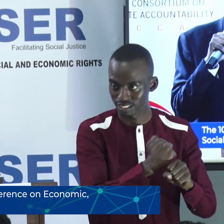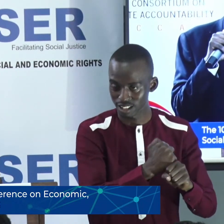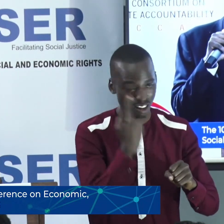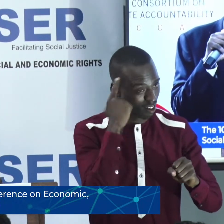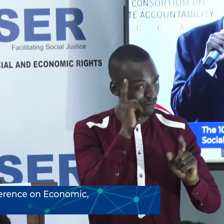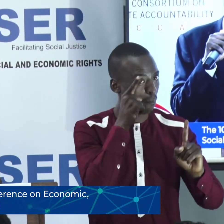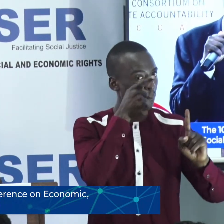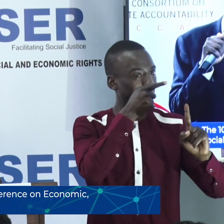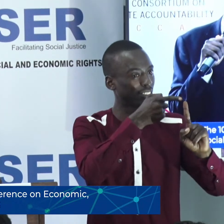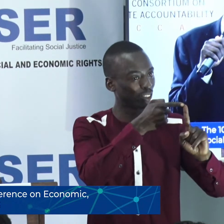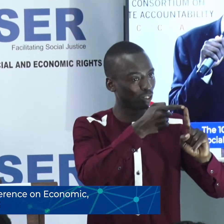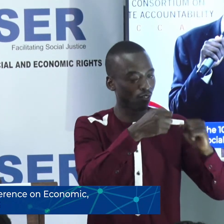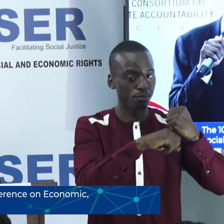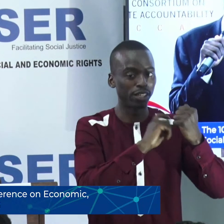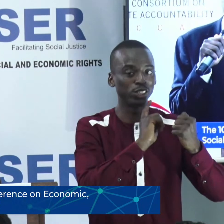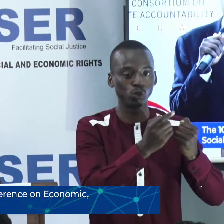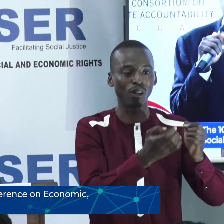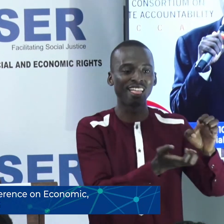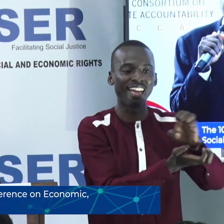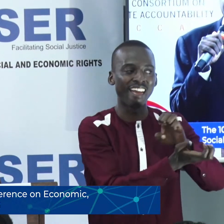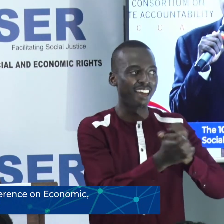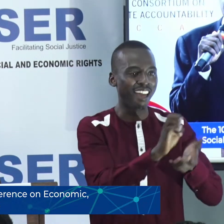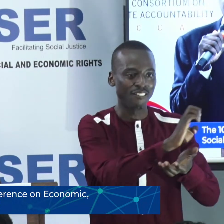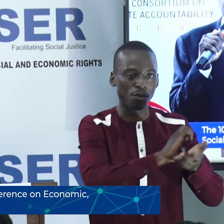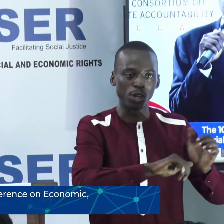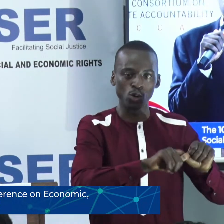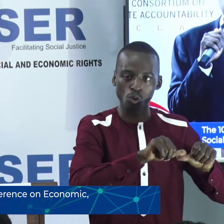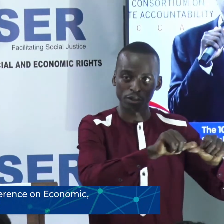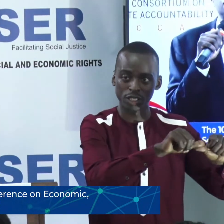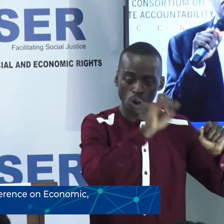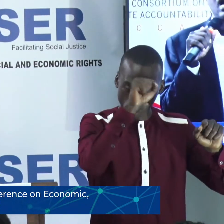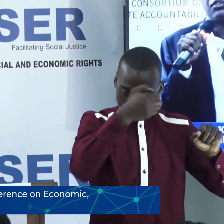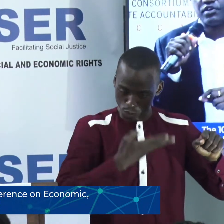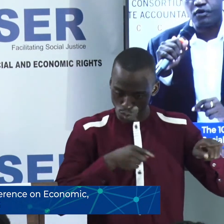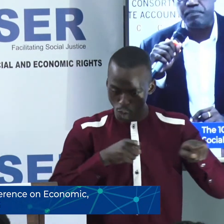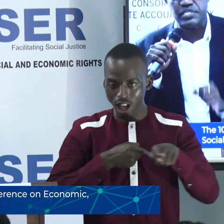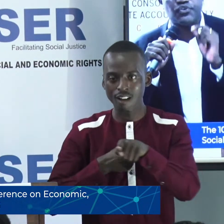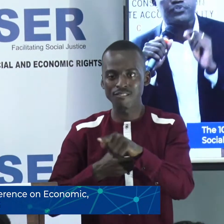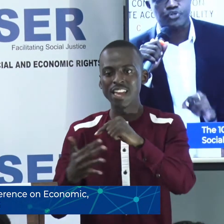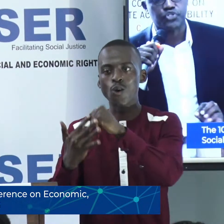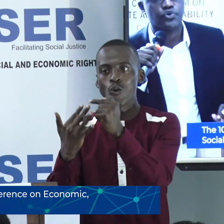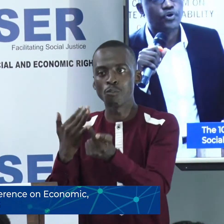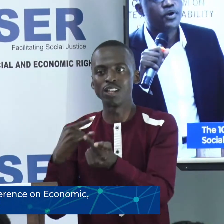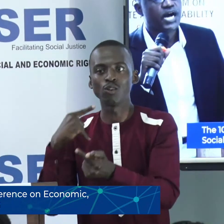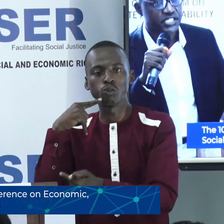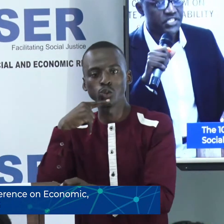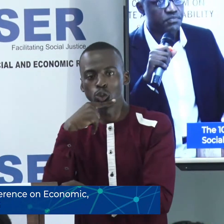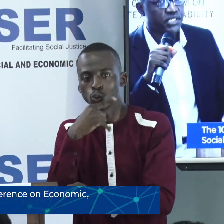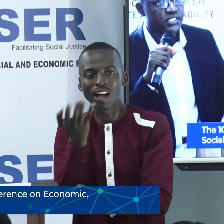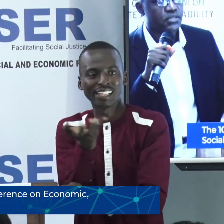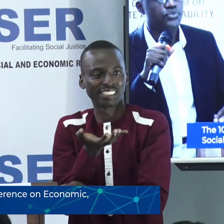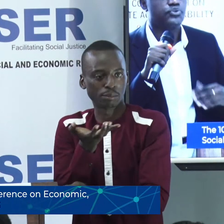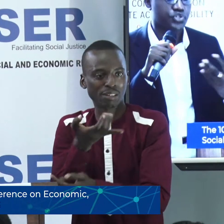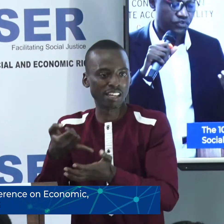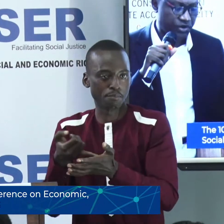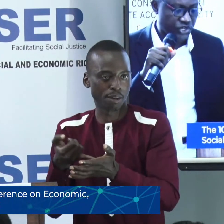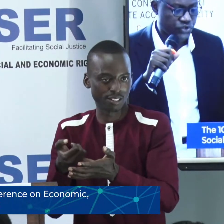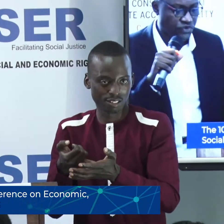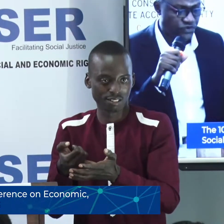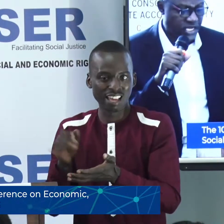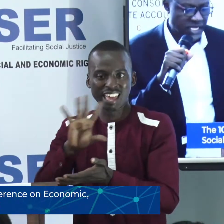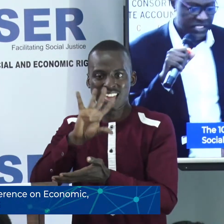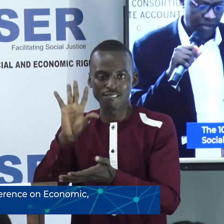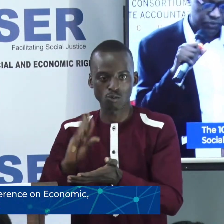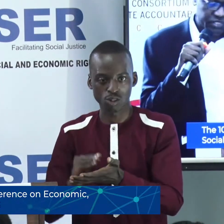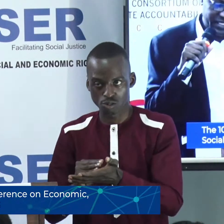for purposes of ensuring environmental compliance, we should also have a component of social assessment or social evaluation